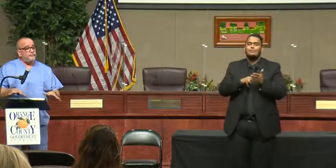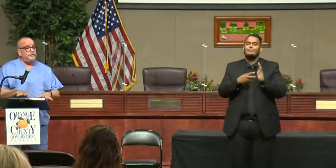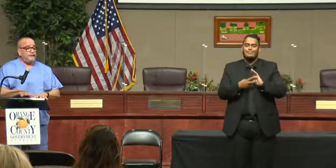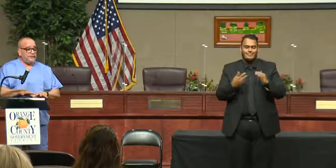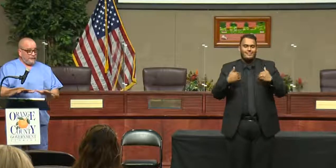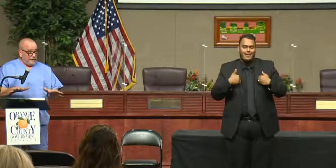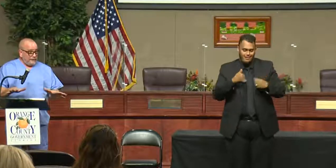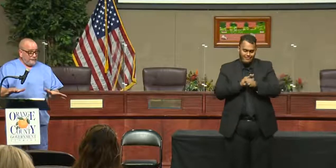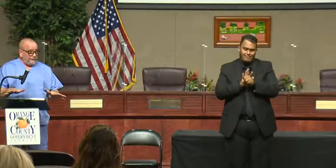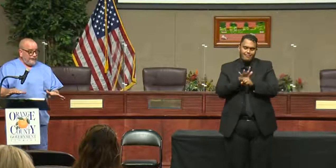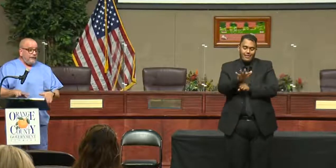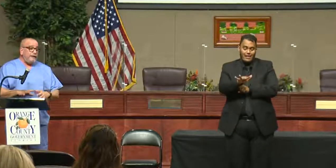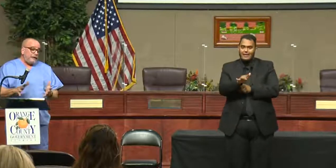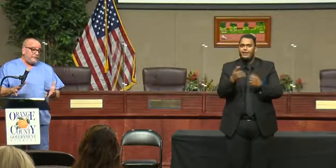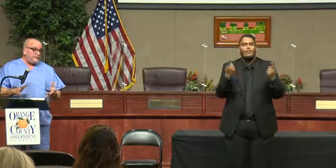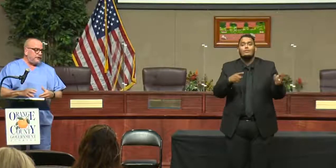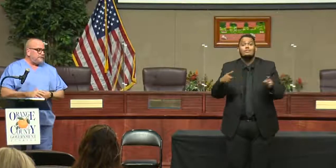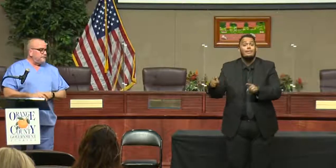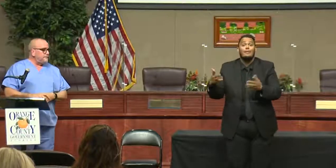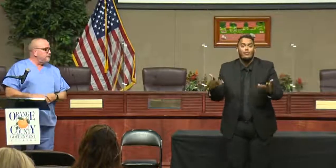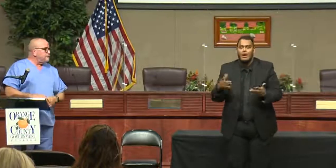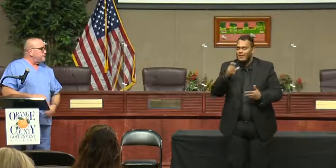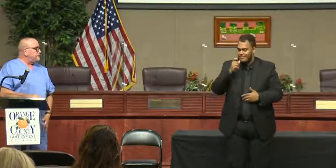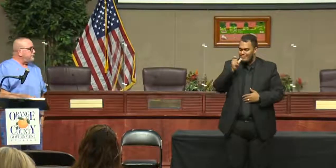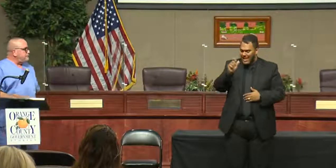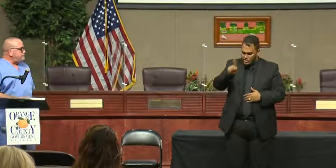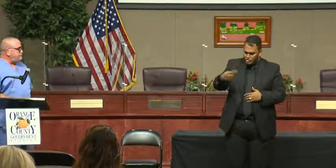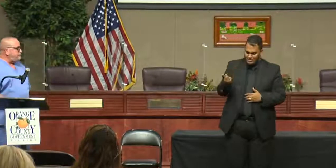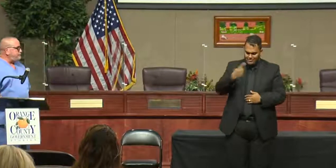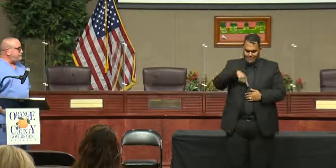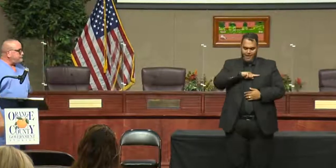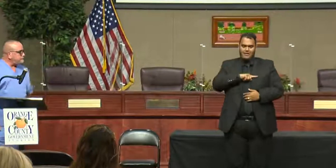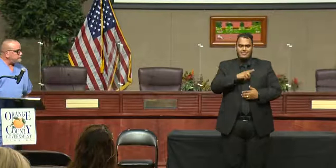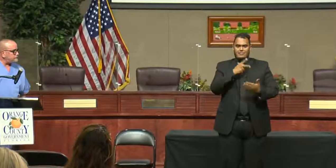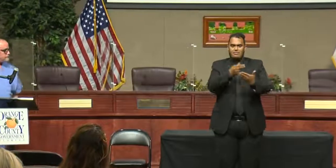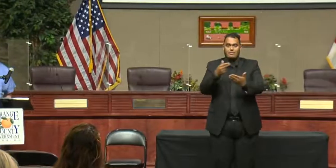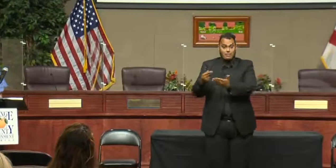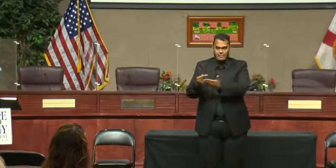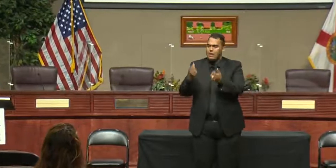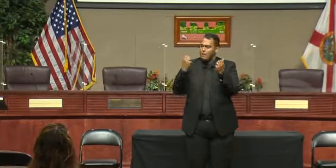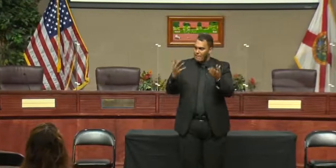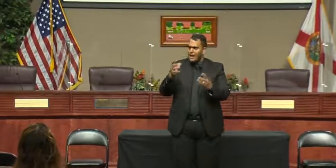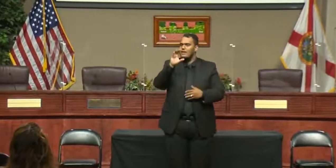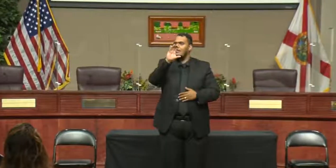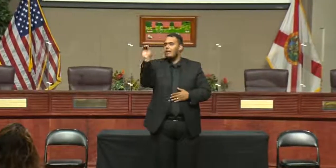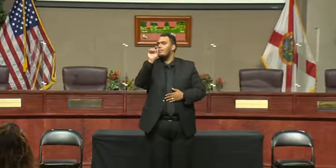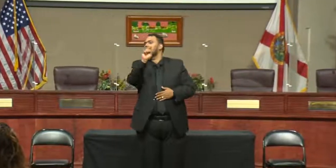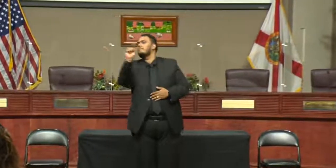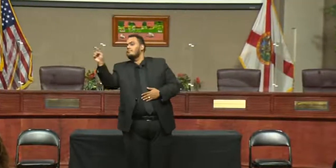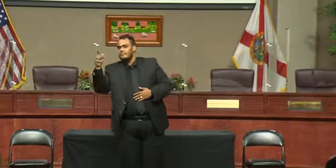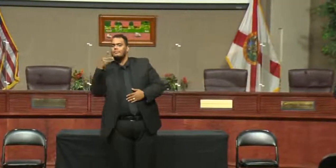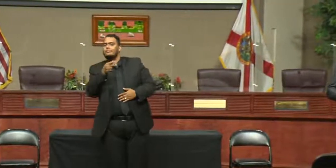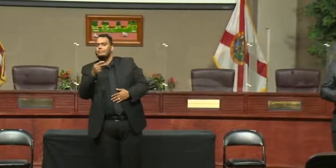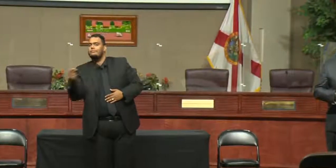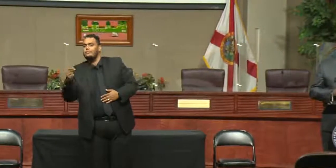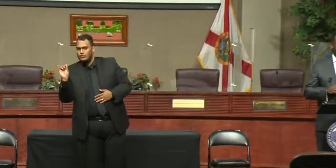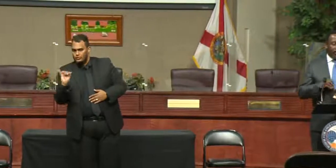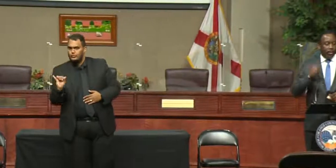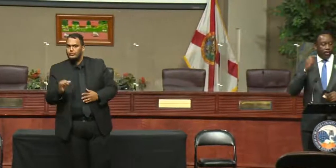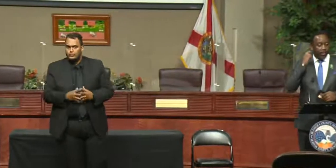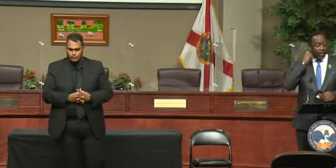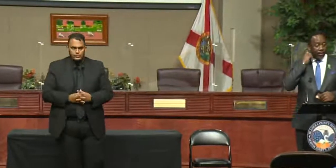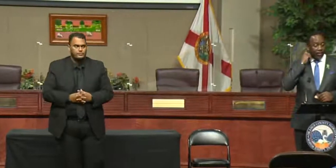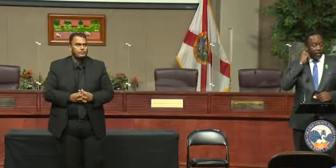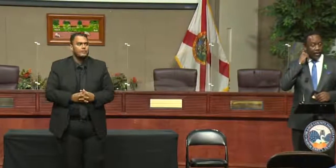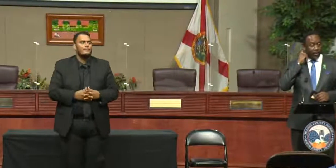players in the game and not just us. I I guess for me, I'm still not at the